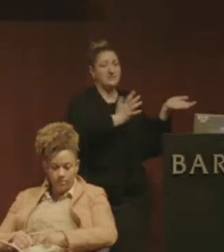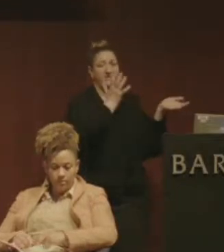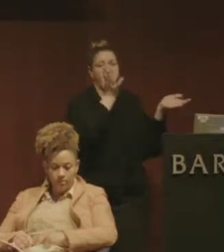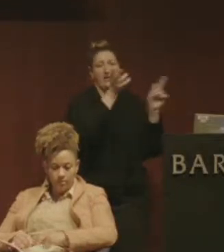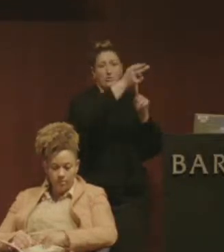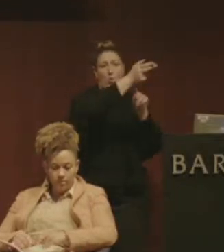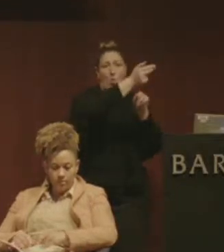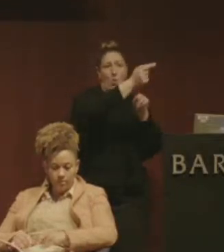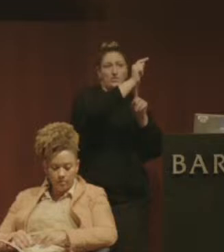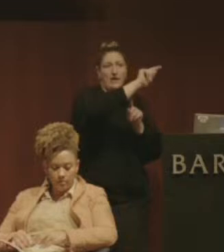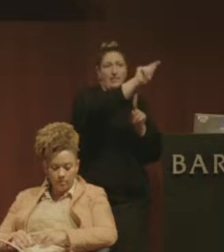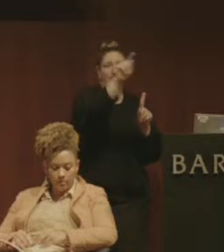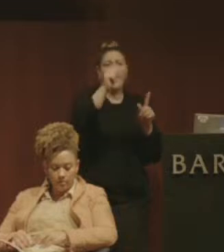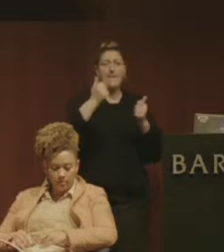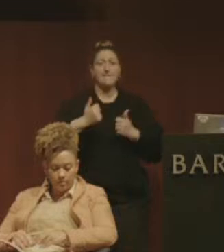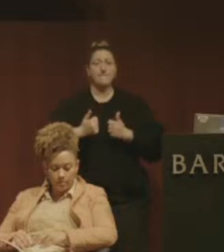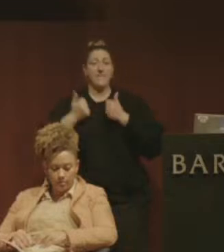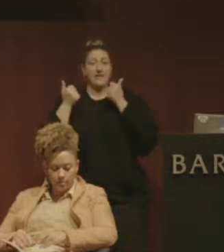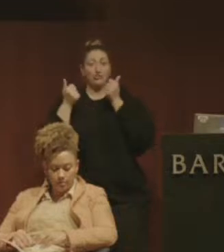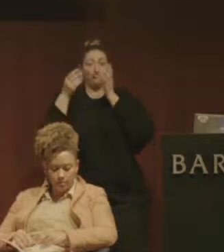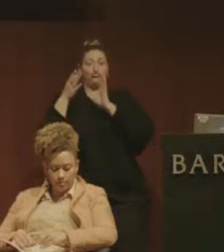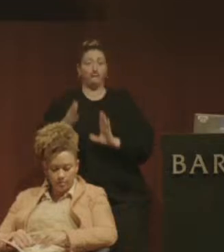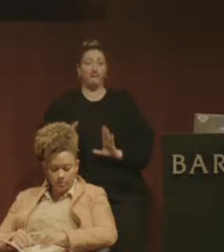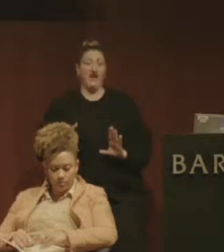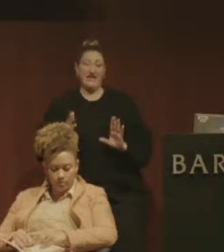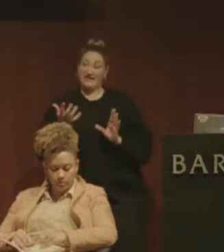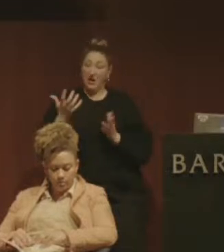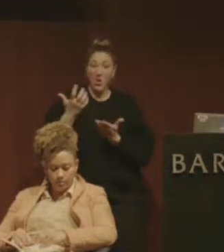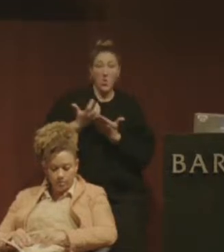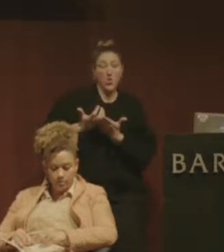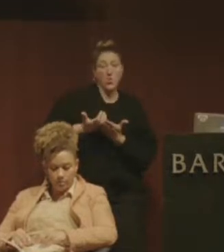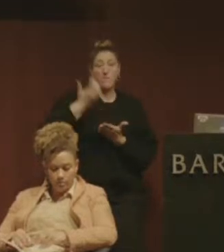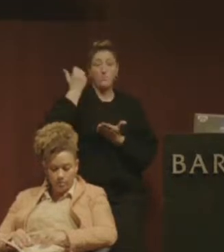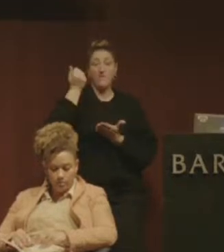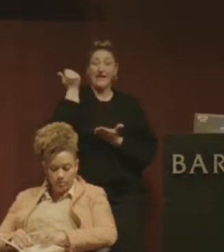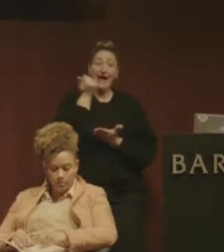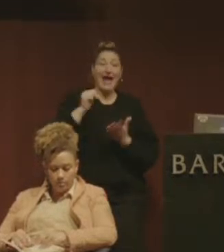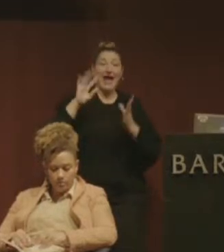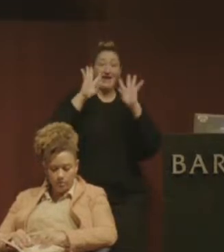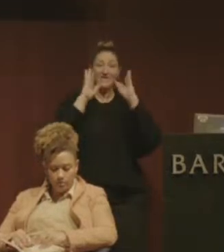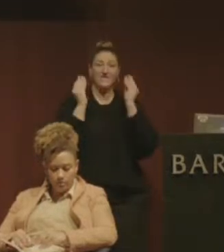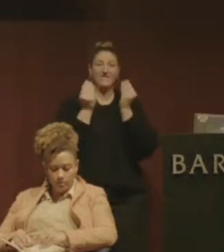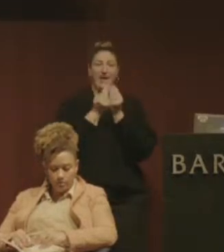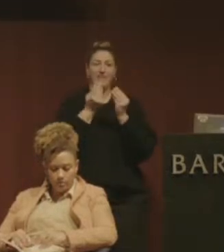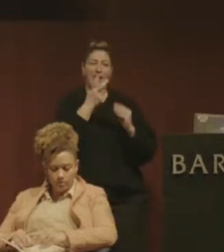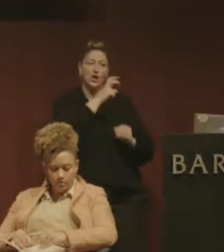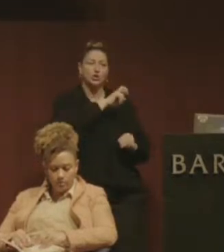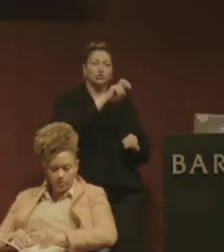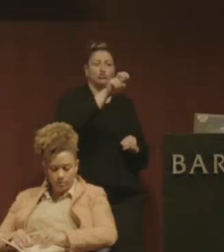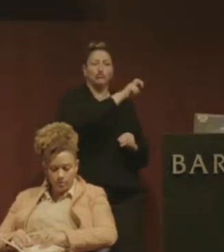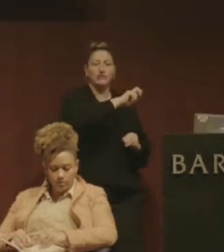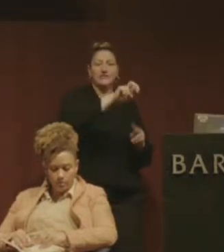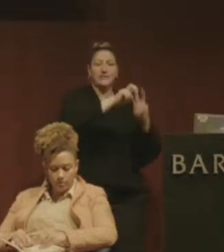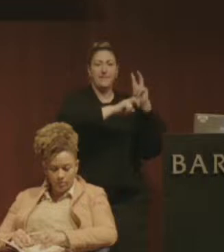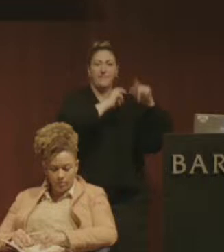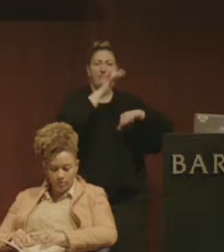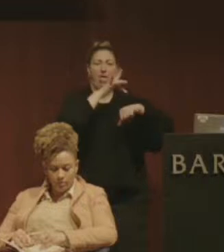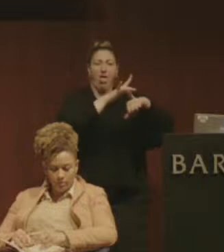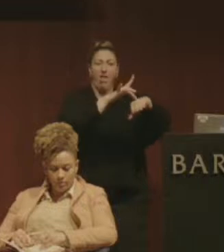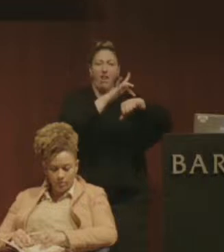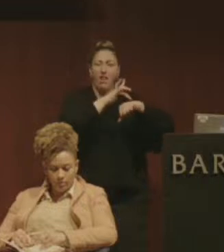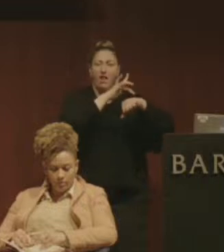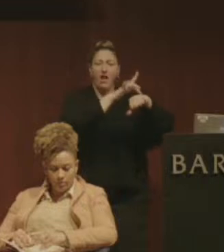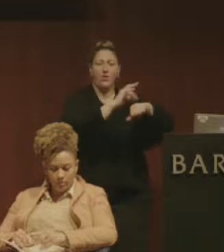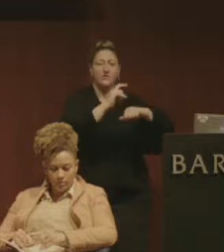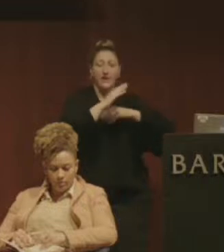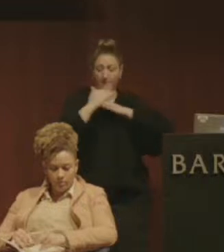Gamboa residents have resisted the removal of any families as they fear tourism in the fort will lead to the removal of the coastal